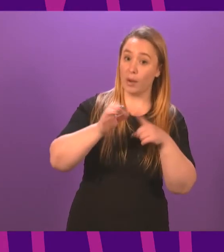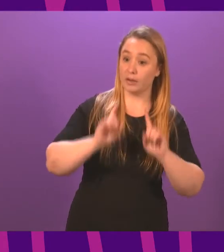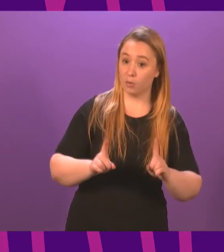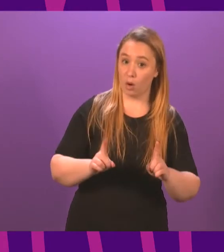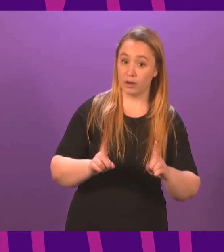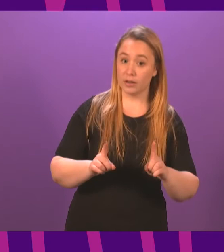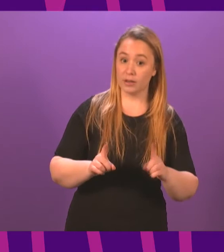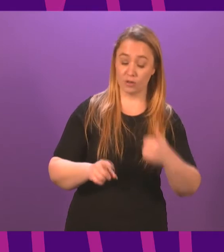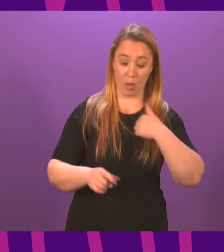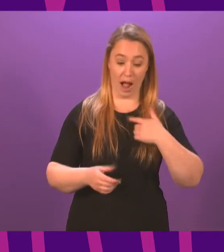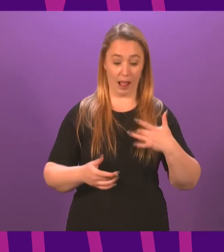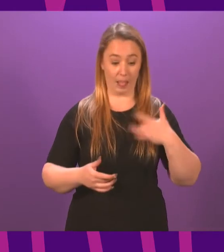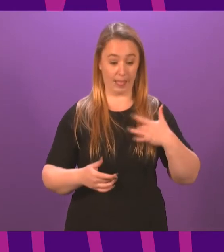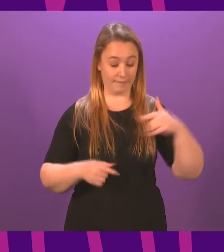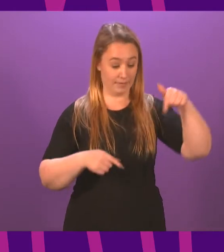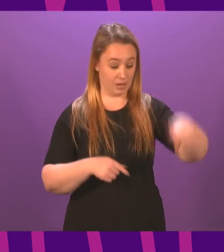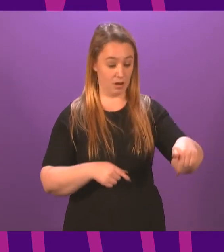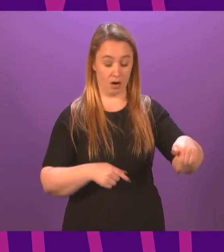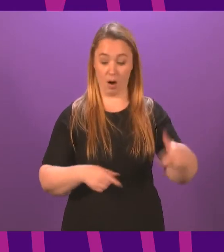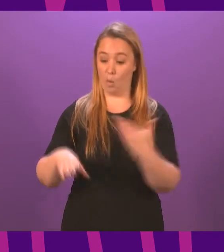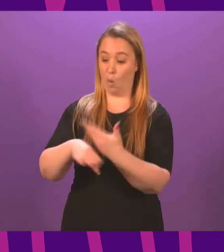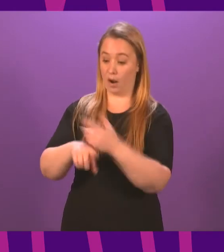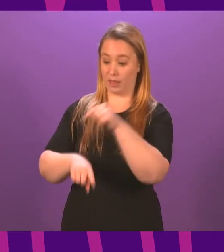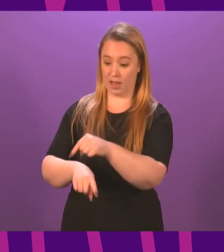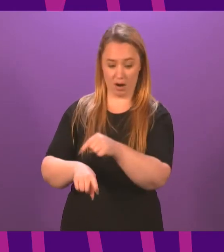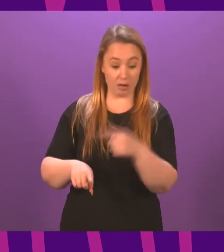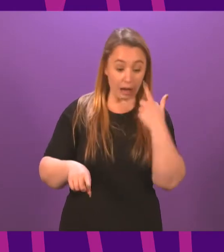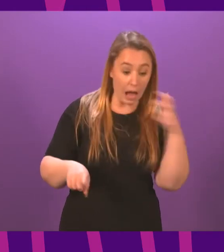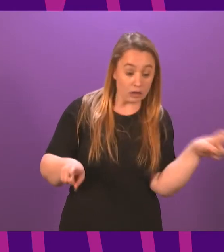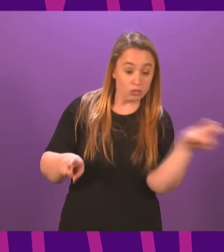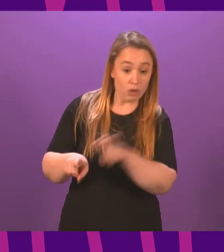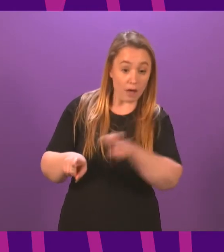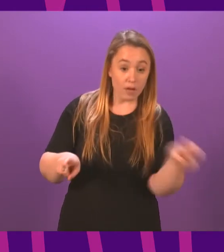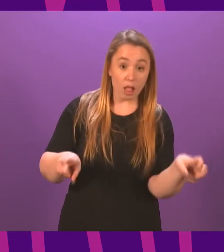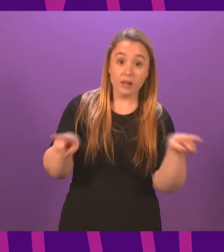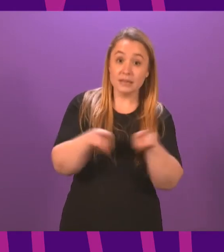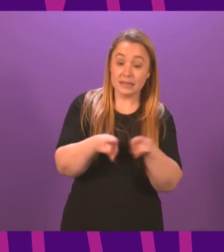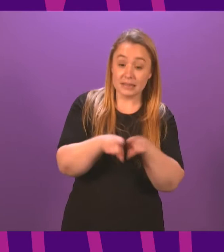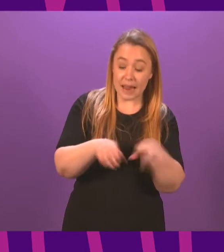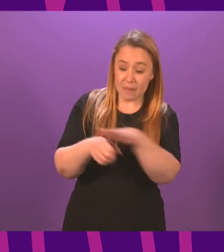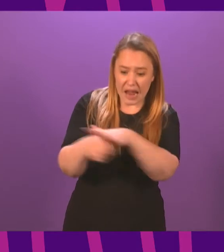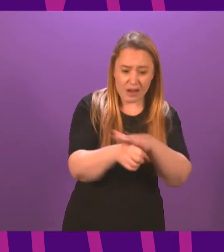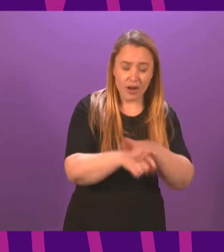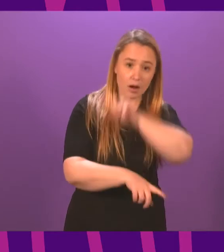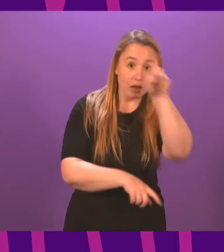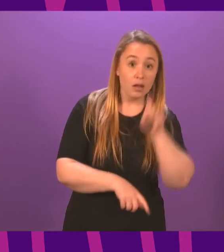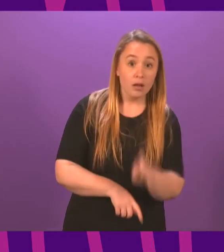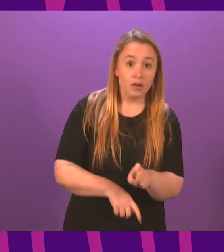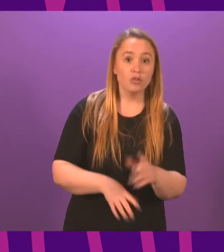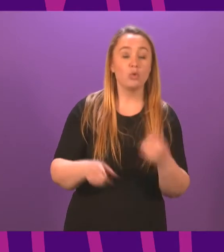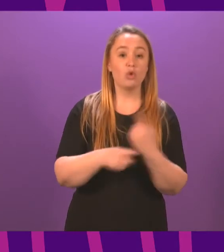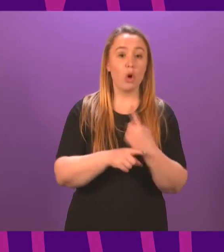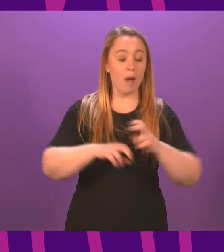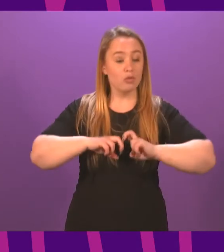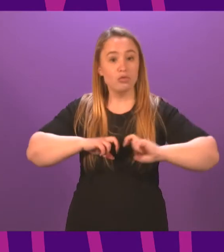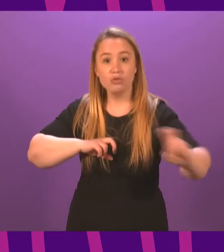where people are. This is about travel, Minister. And so you talked, the Minister talked about where people live, but we're talking about where people travel,